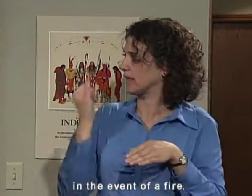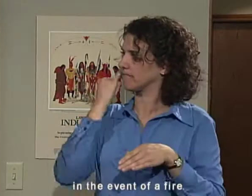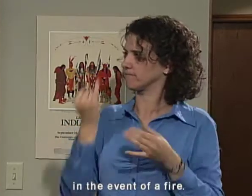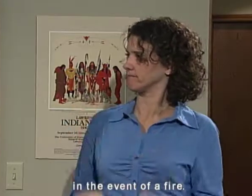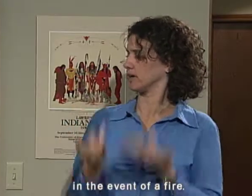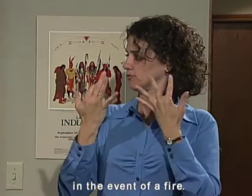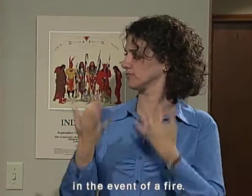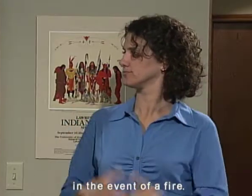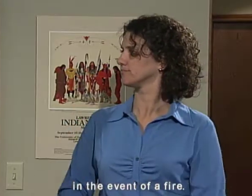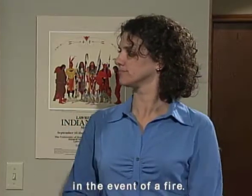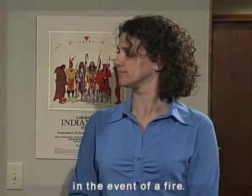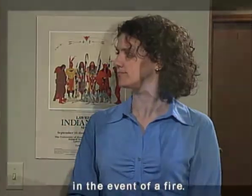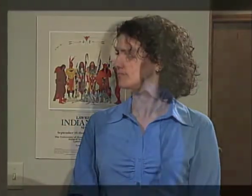in the event of a fire.